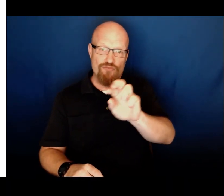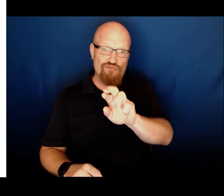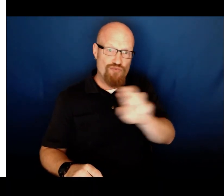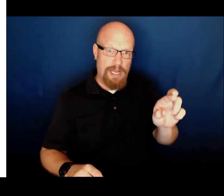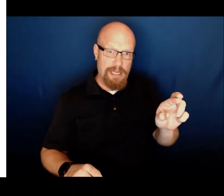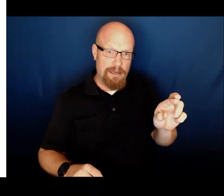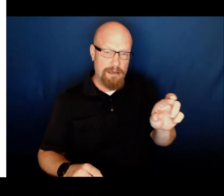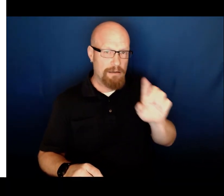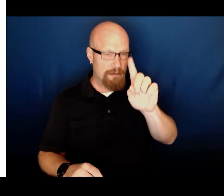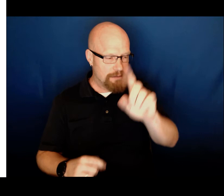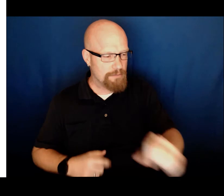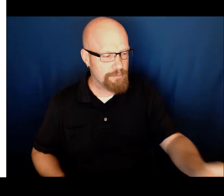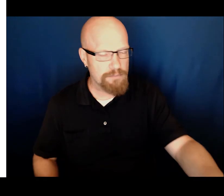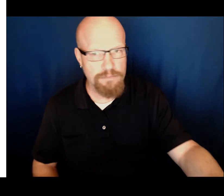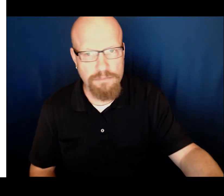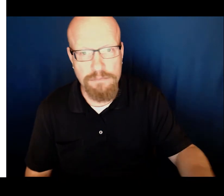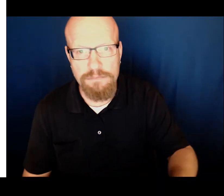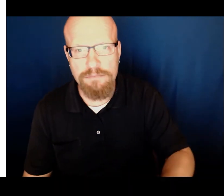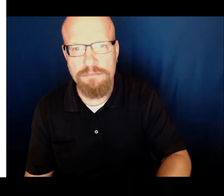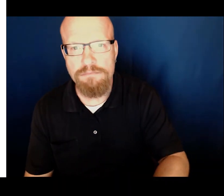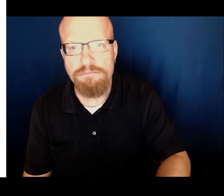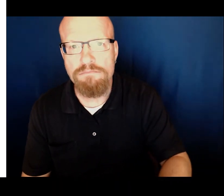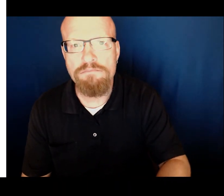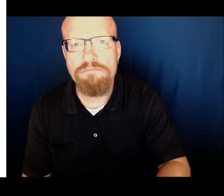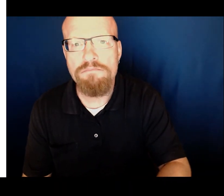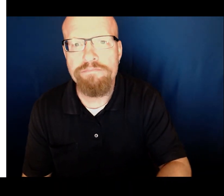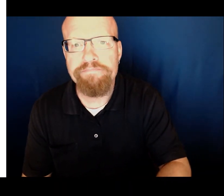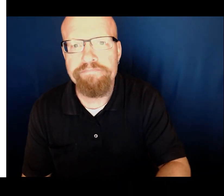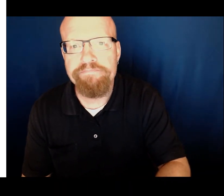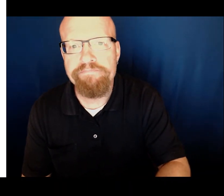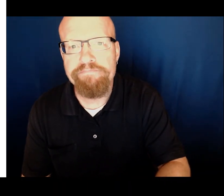We're moving the decimal to the right now.